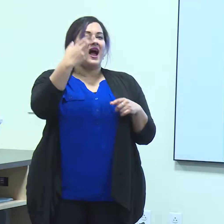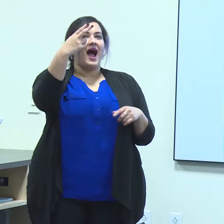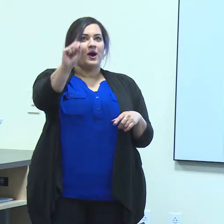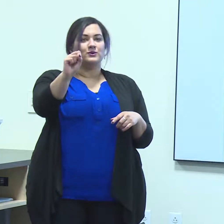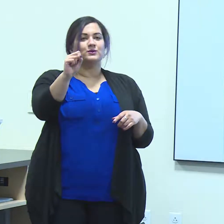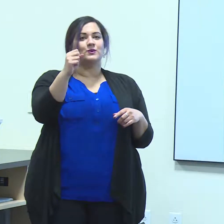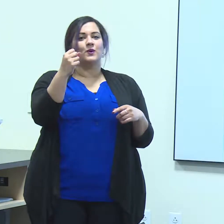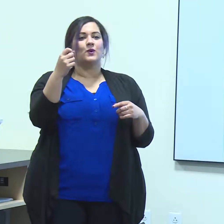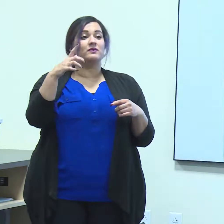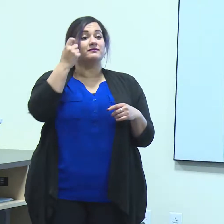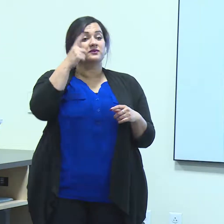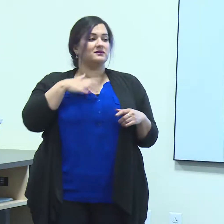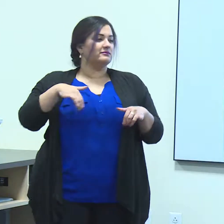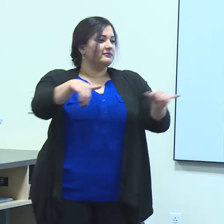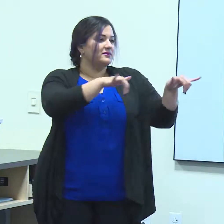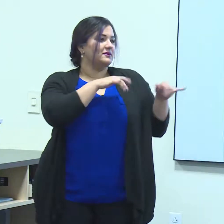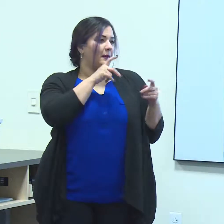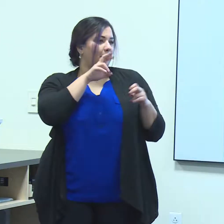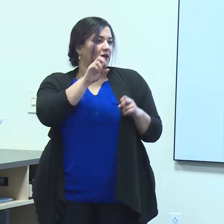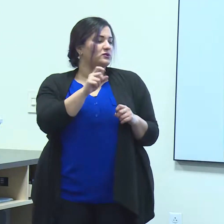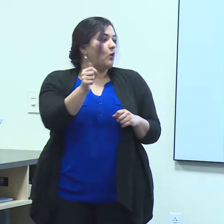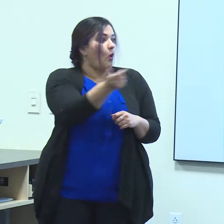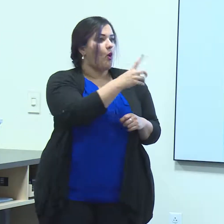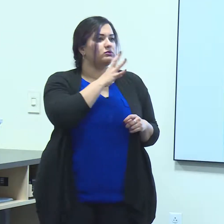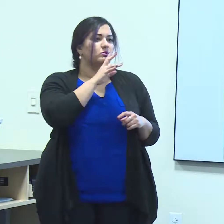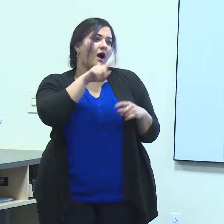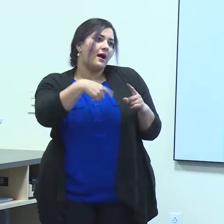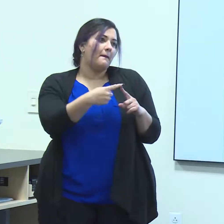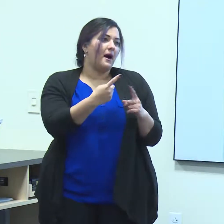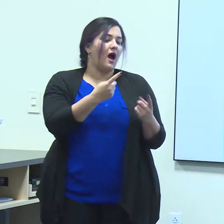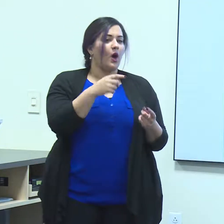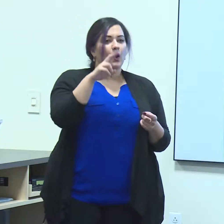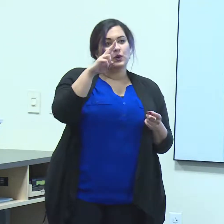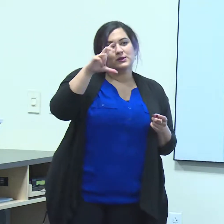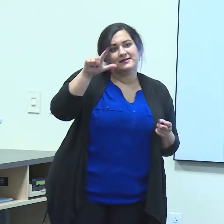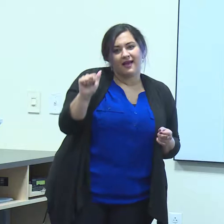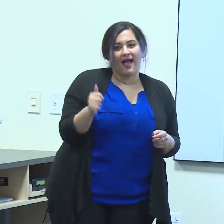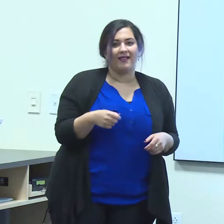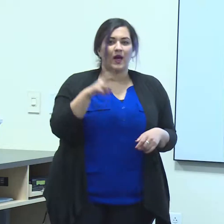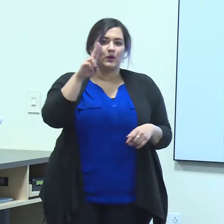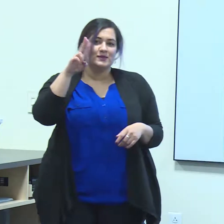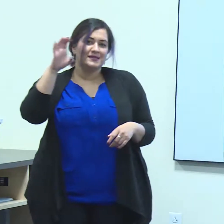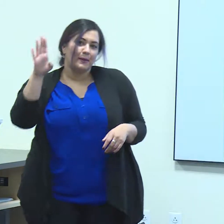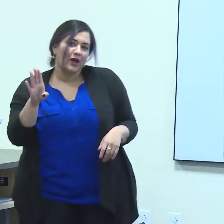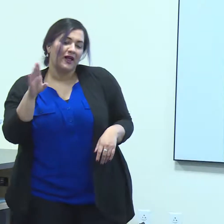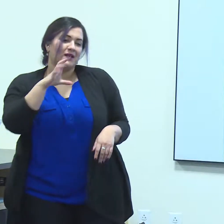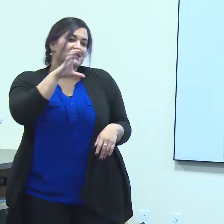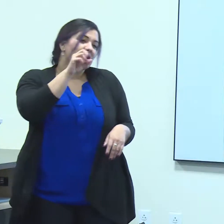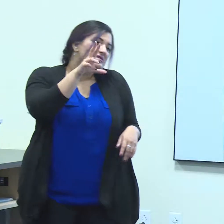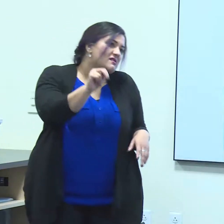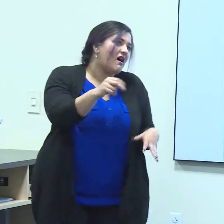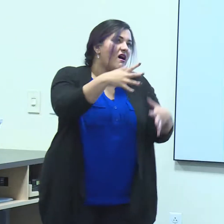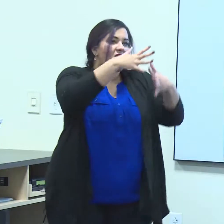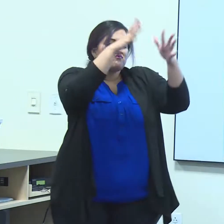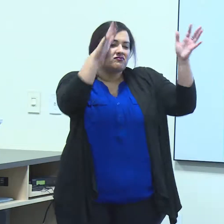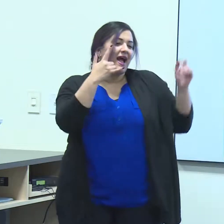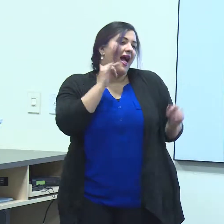class again. All my peers were talking about UCLA and UC Berkeley and CSUN and